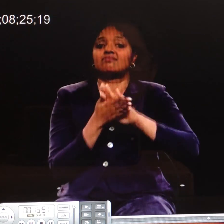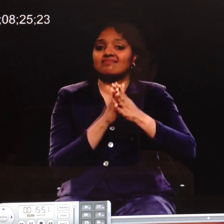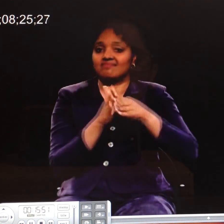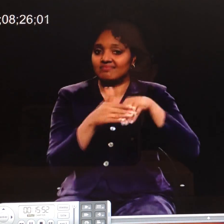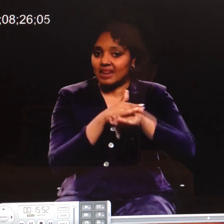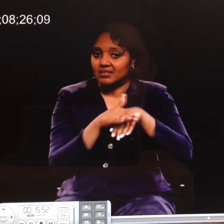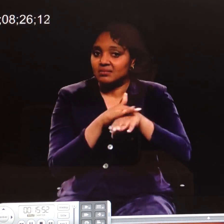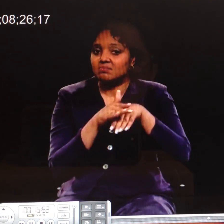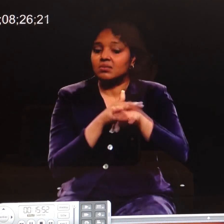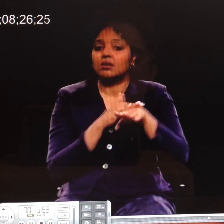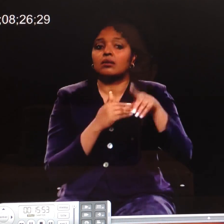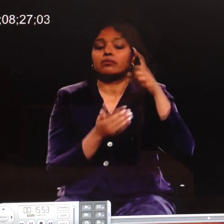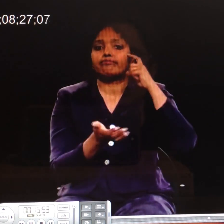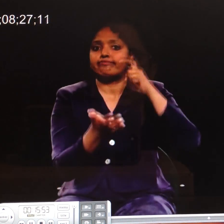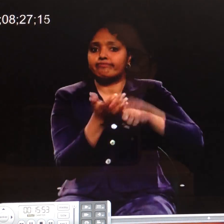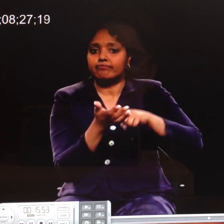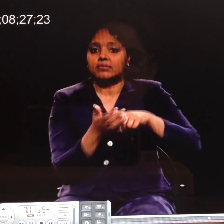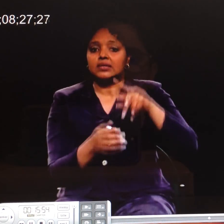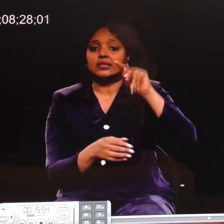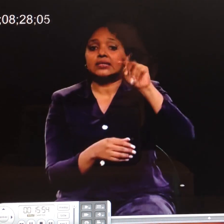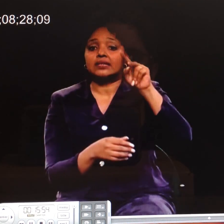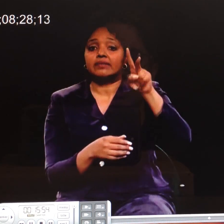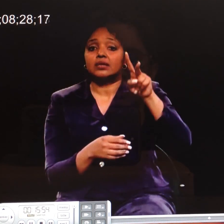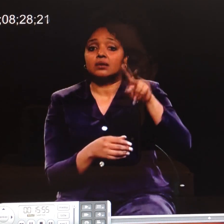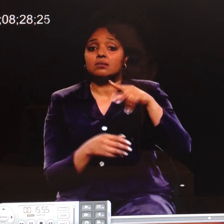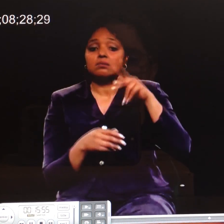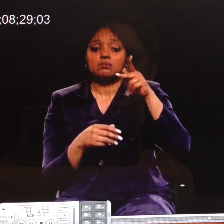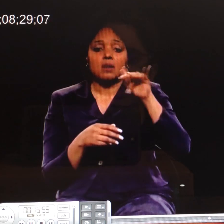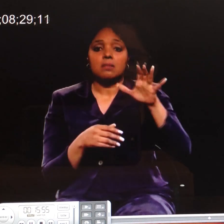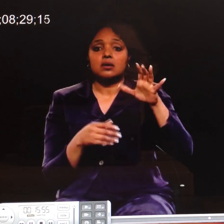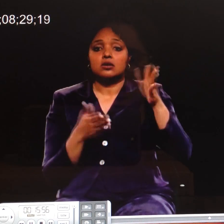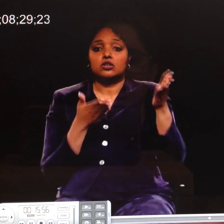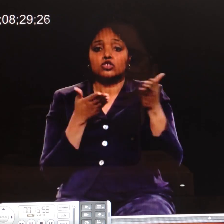So they were more motivated in order to learn about that.